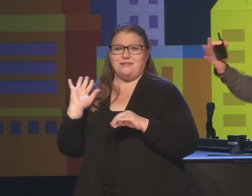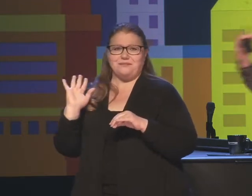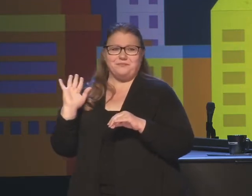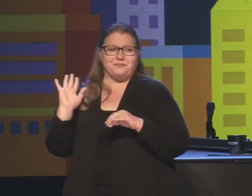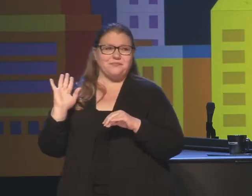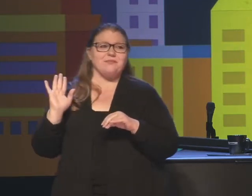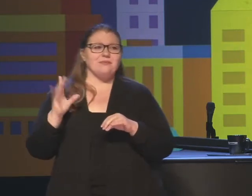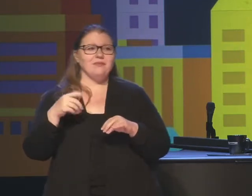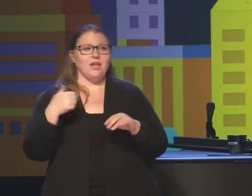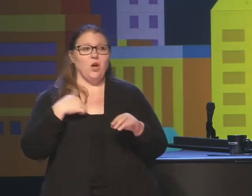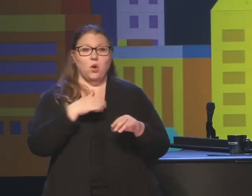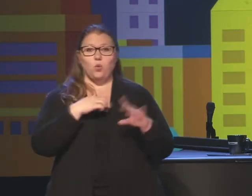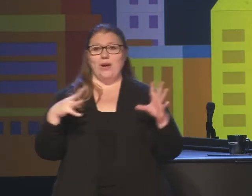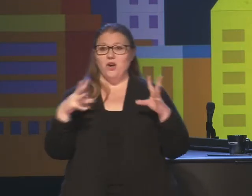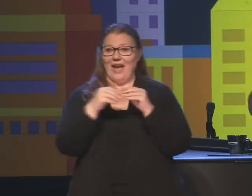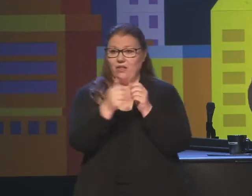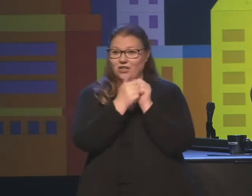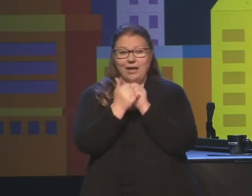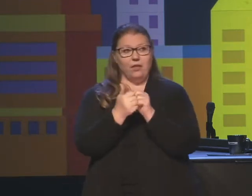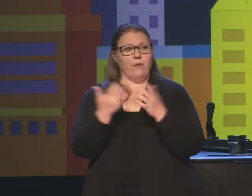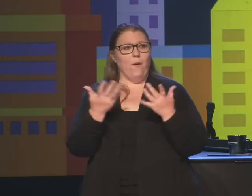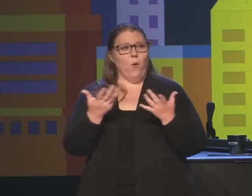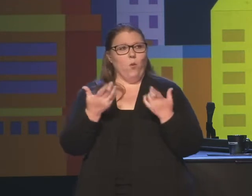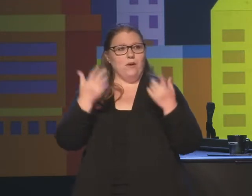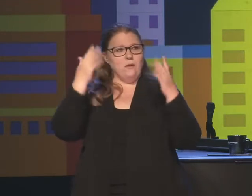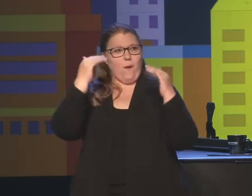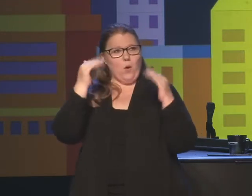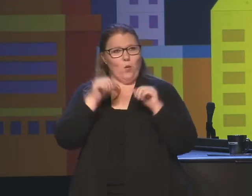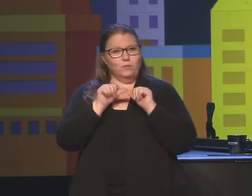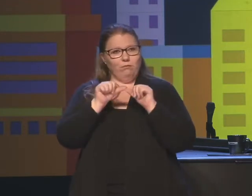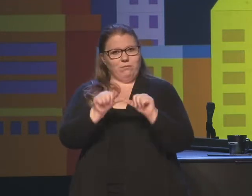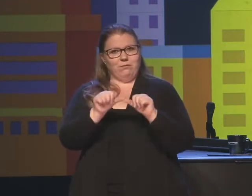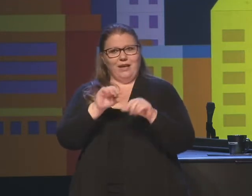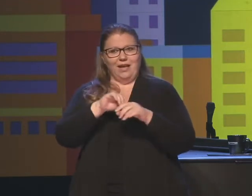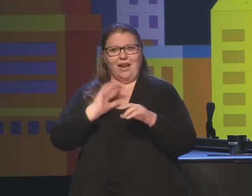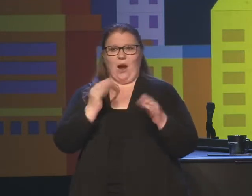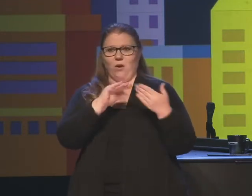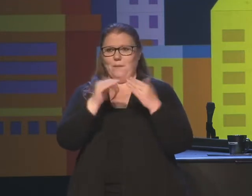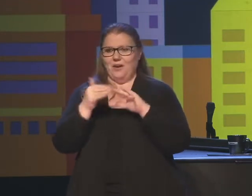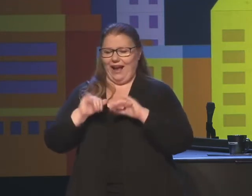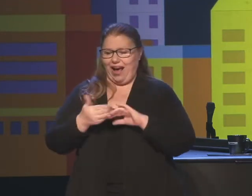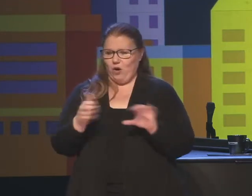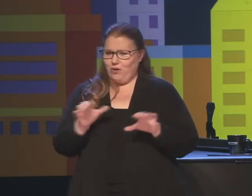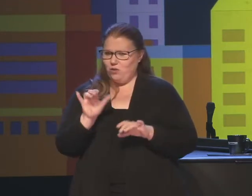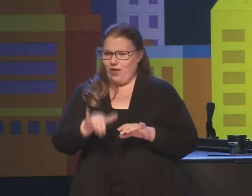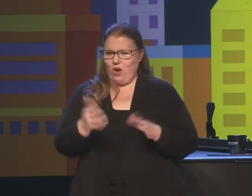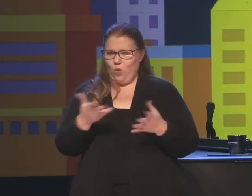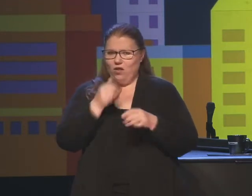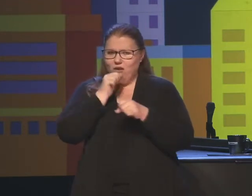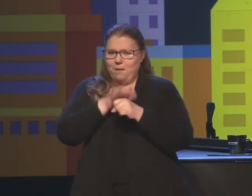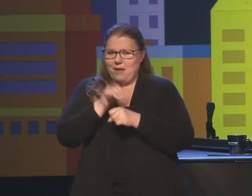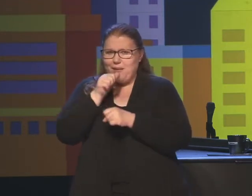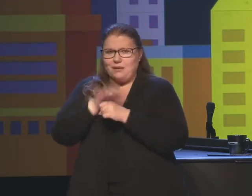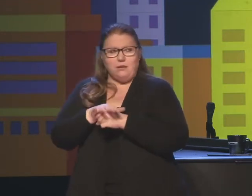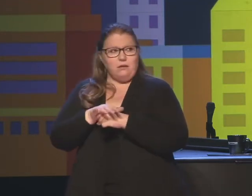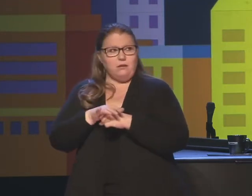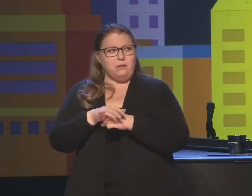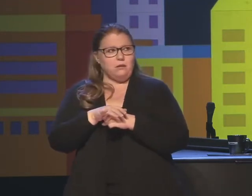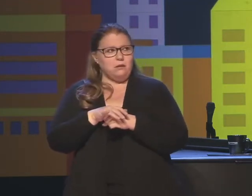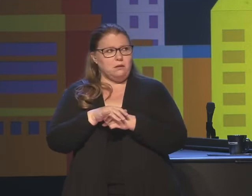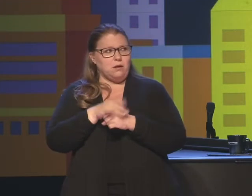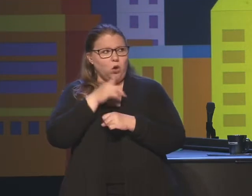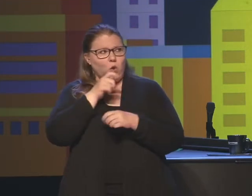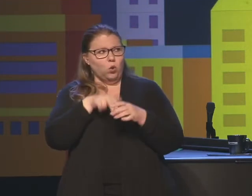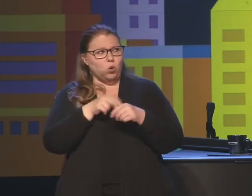we're gathered together, right? What is the hope that stays alive in our community? And how do we do that? What are the commitments, right? How many quitters do we have in the